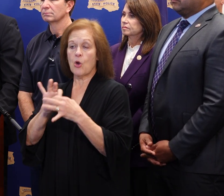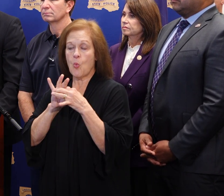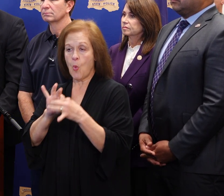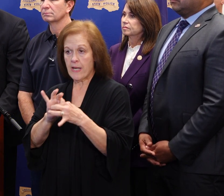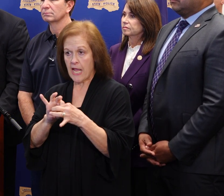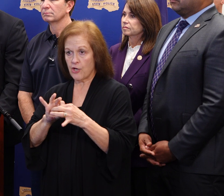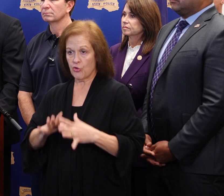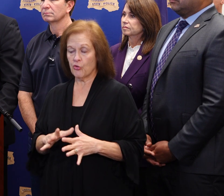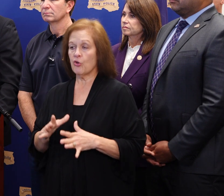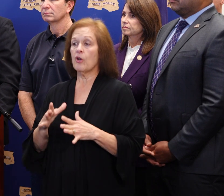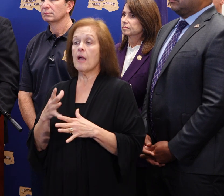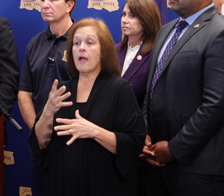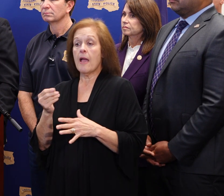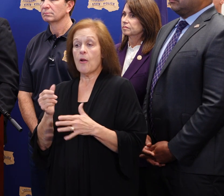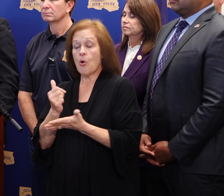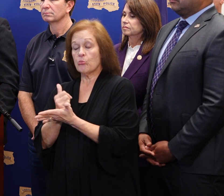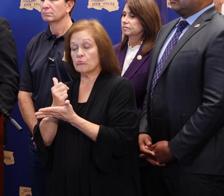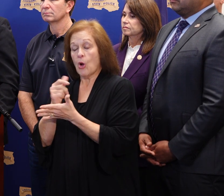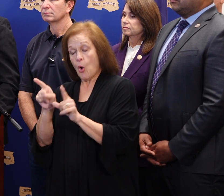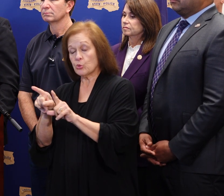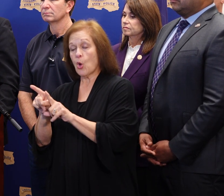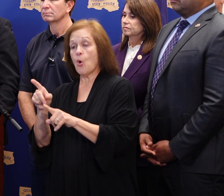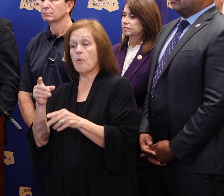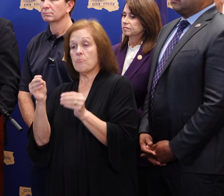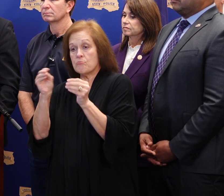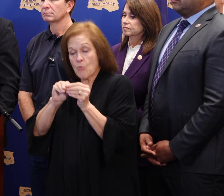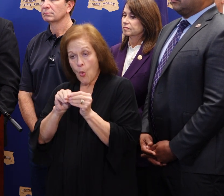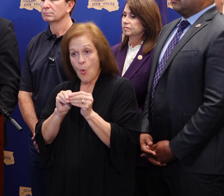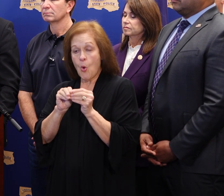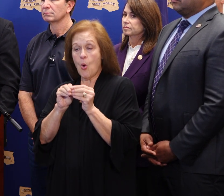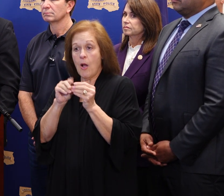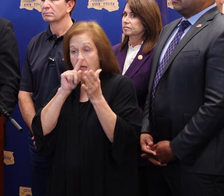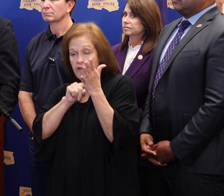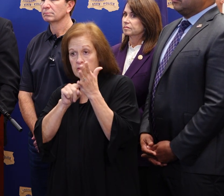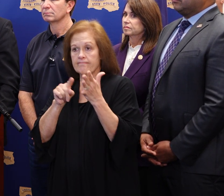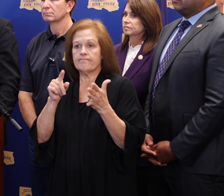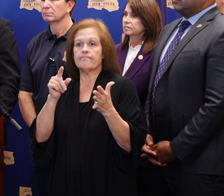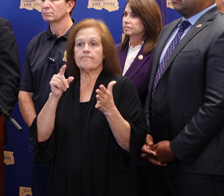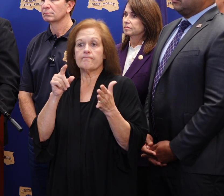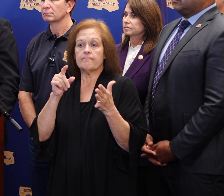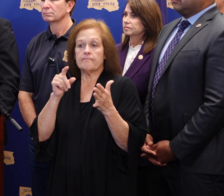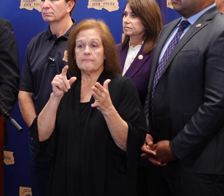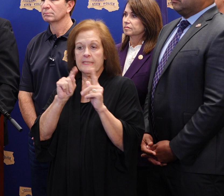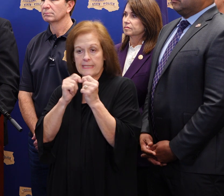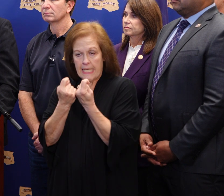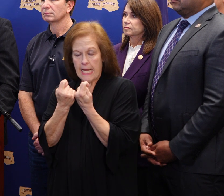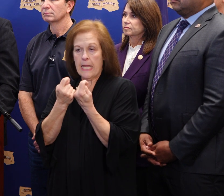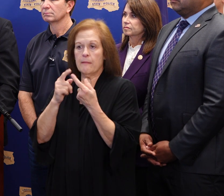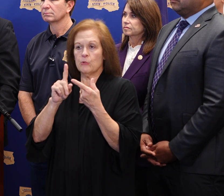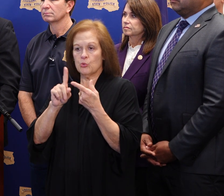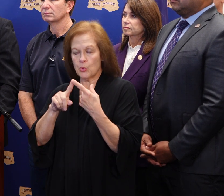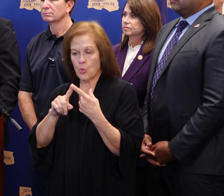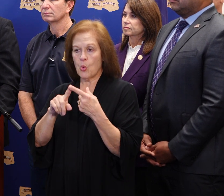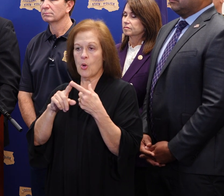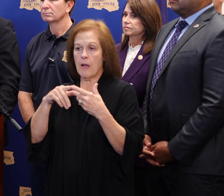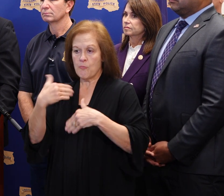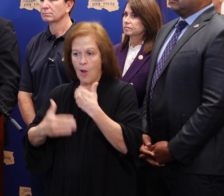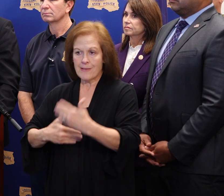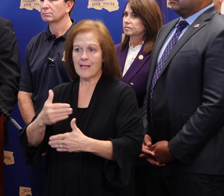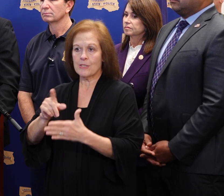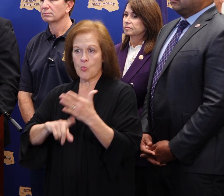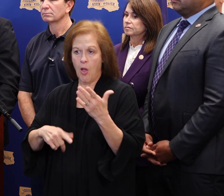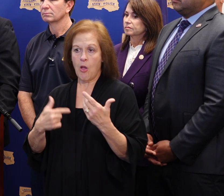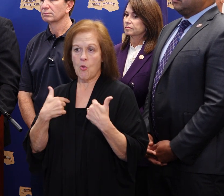coordinators. In addition, we have deployed more evidence response technicians to continue to process the various scenes that we